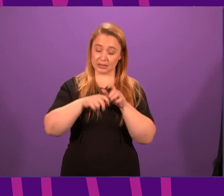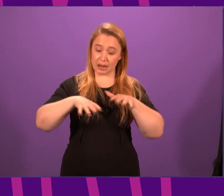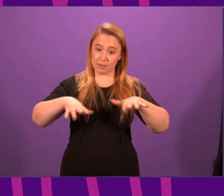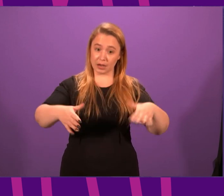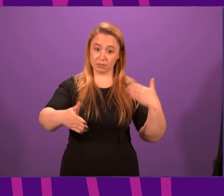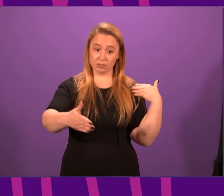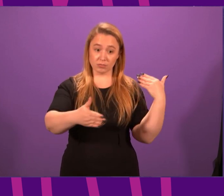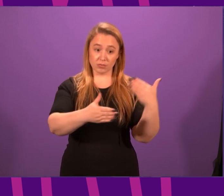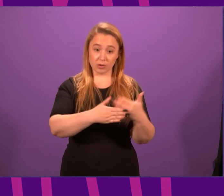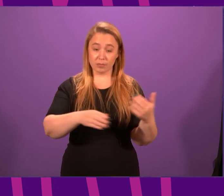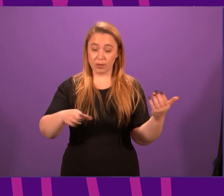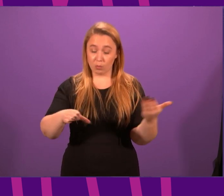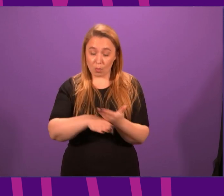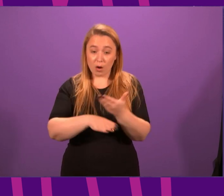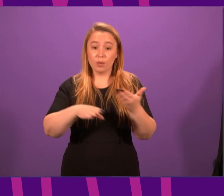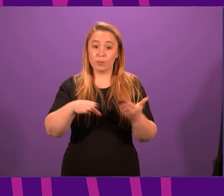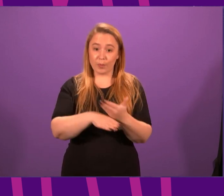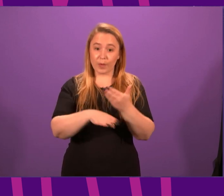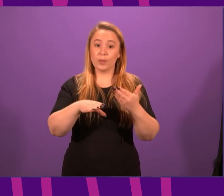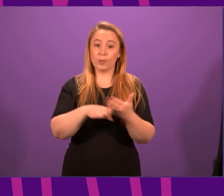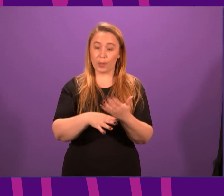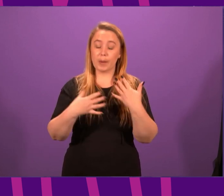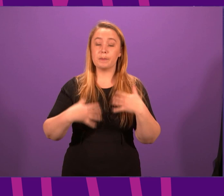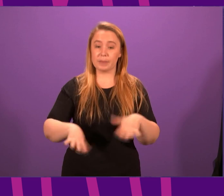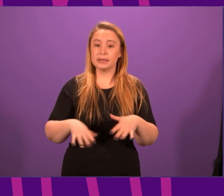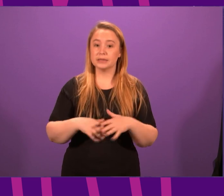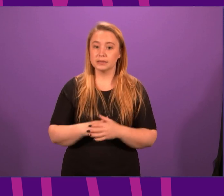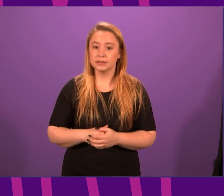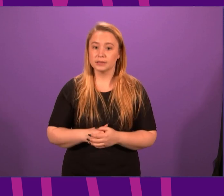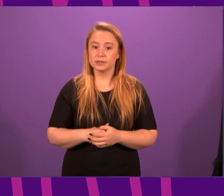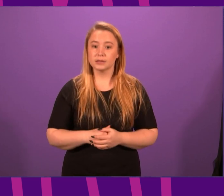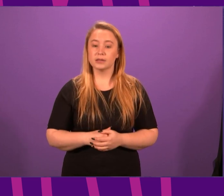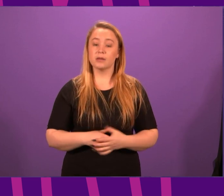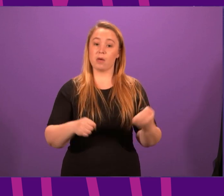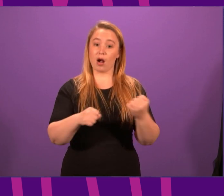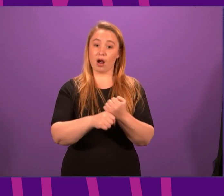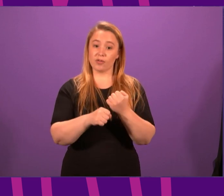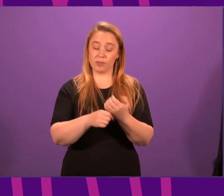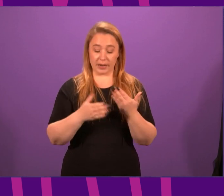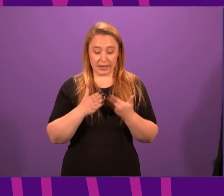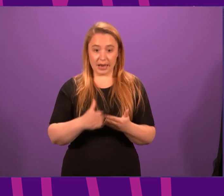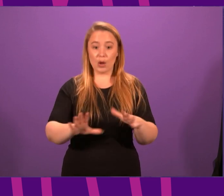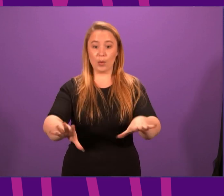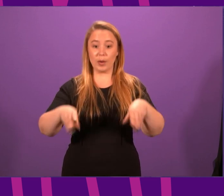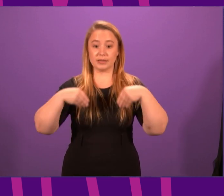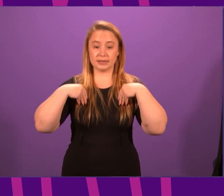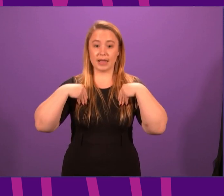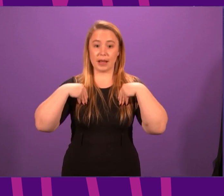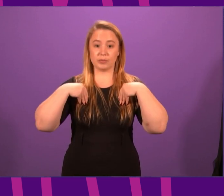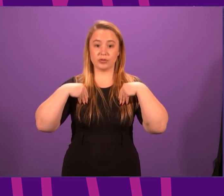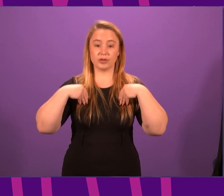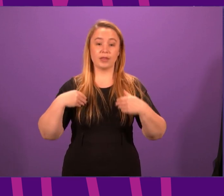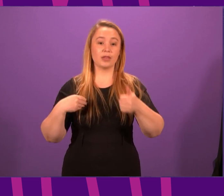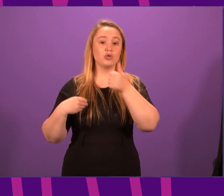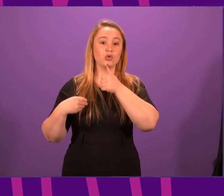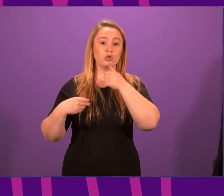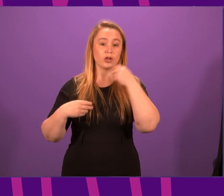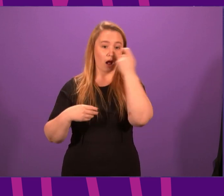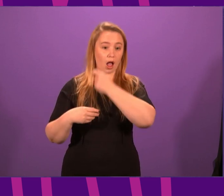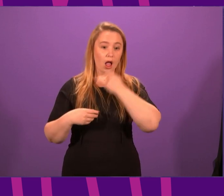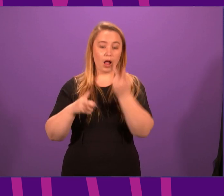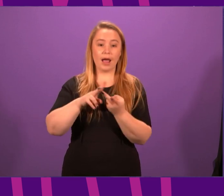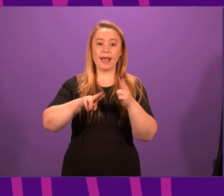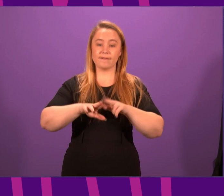do so. The good news is that the government now seems to accept the much wider use of asymptomatic